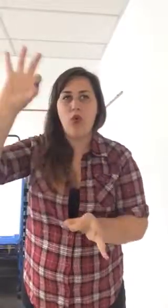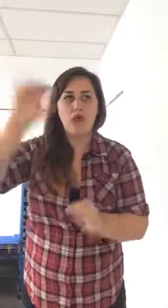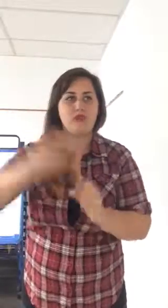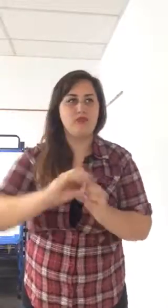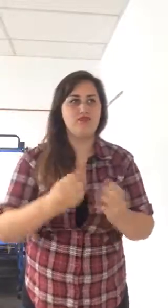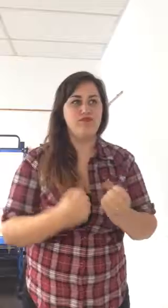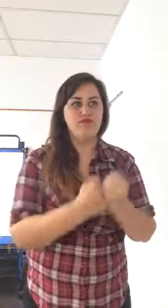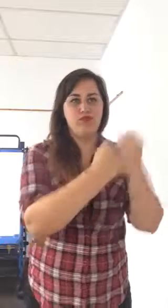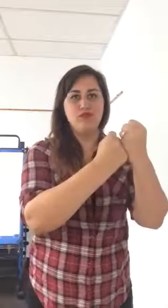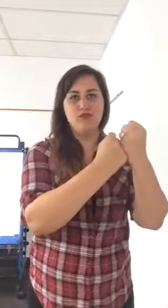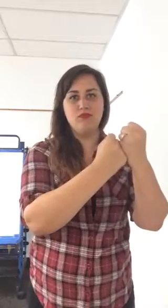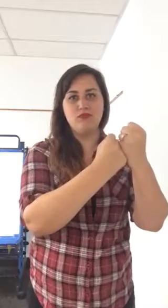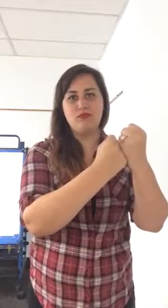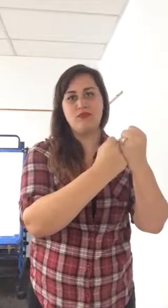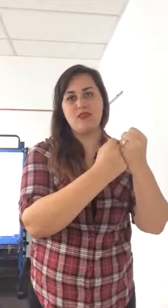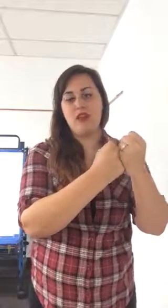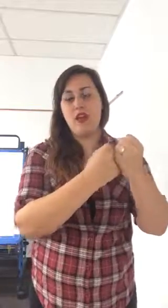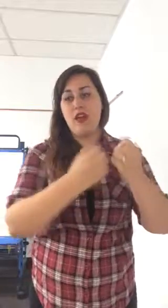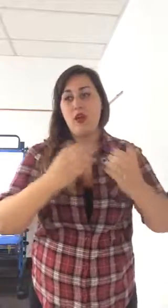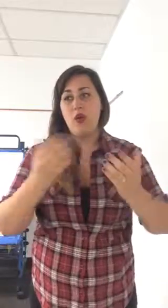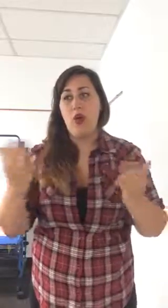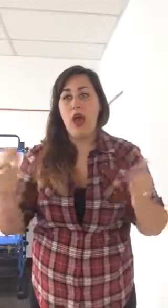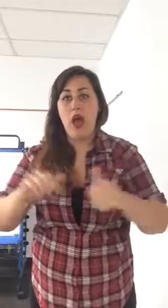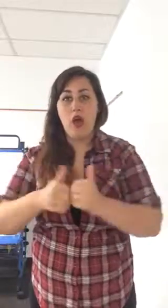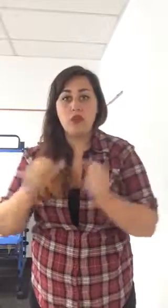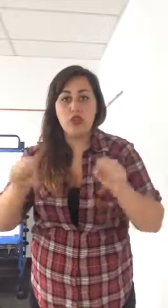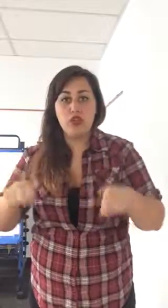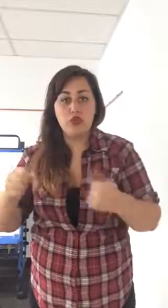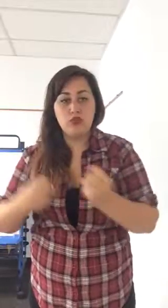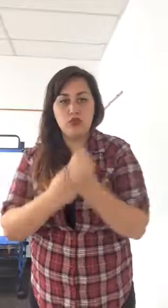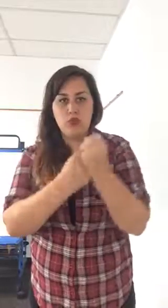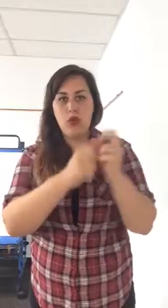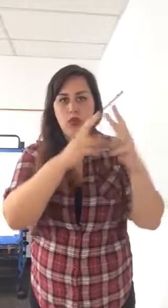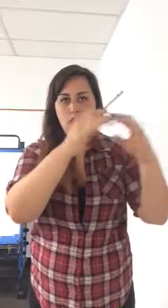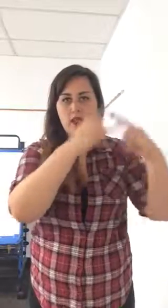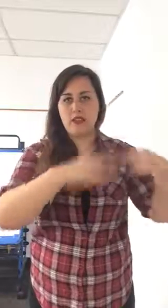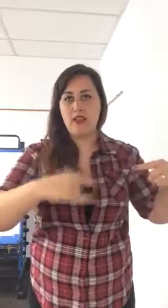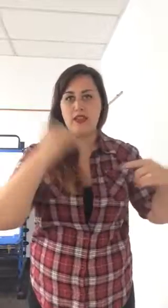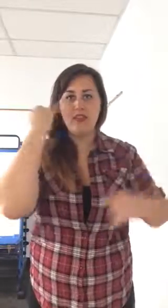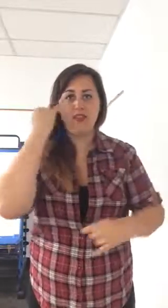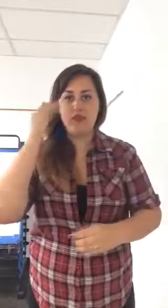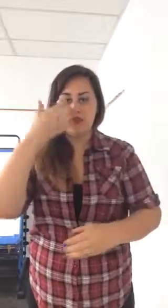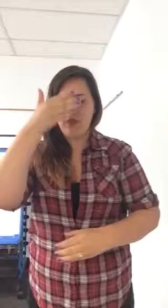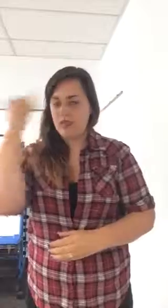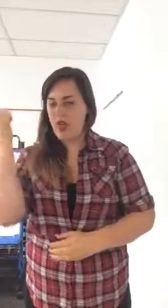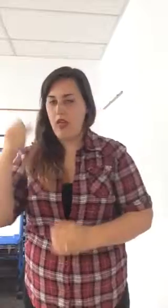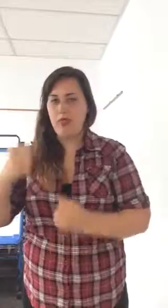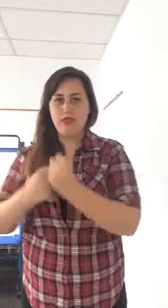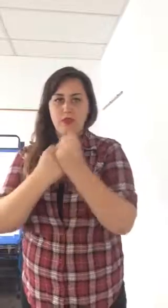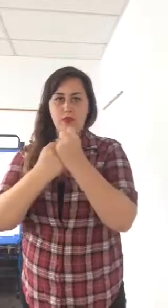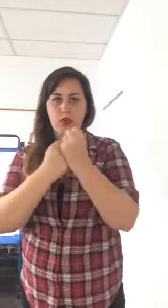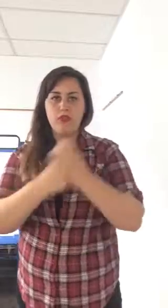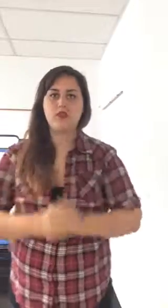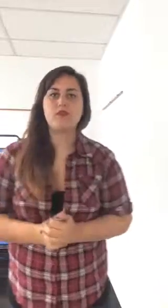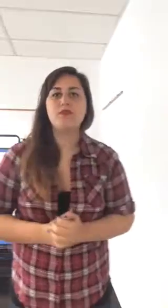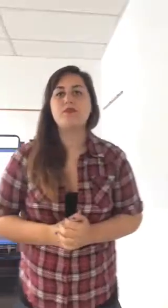be in making the tent? Other than if you go out and get some sticks out of the woods, right? If you forgot your supports, what's the tent going to do? It's going to lay